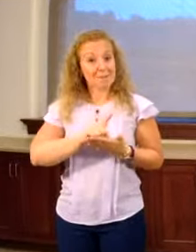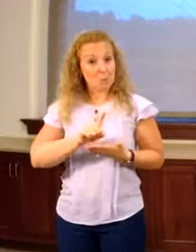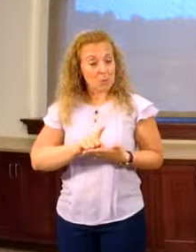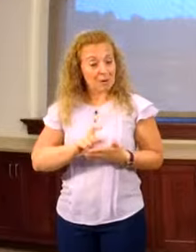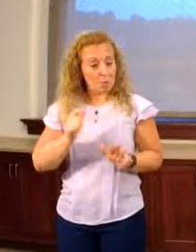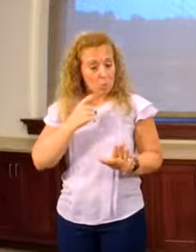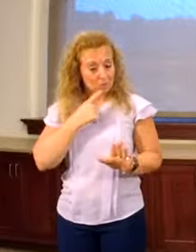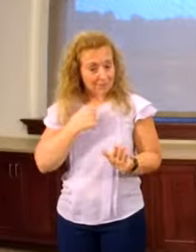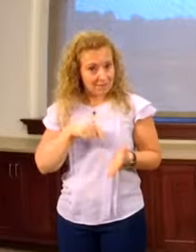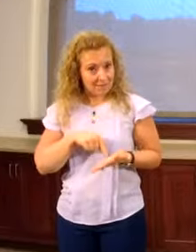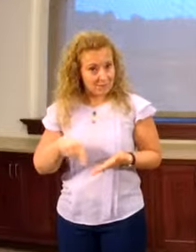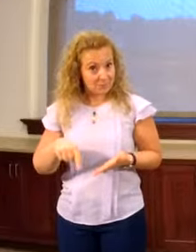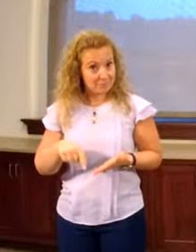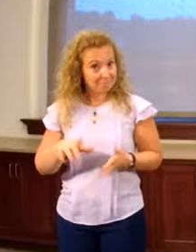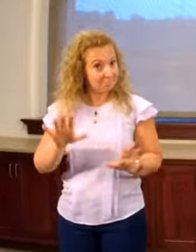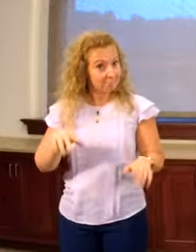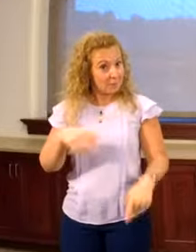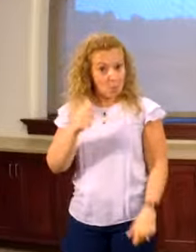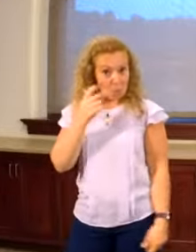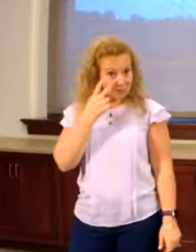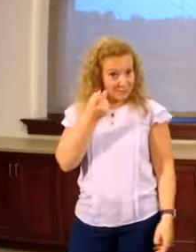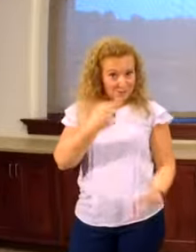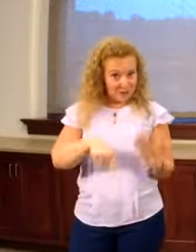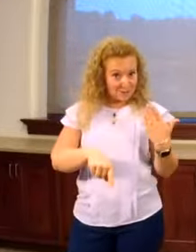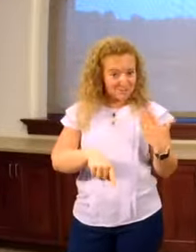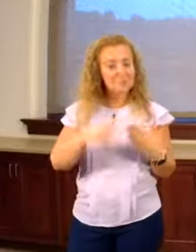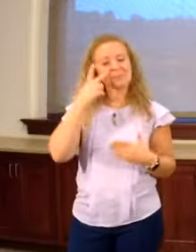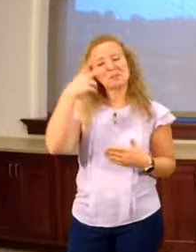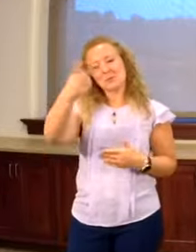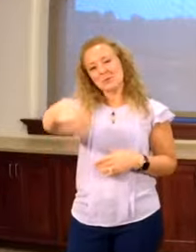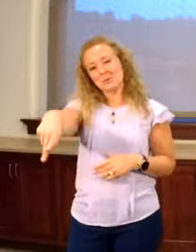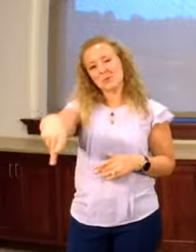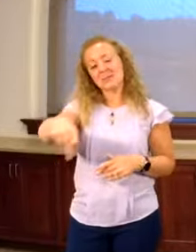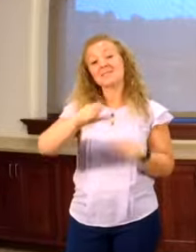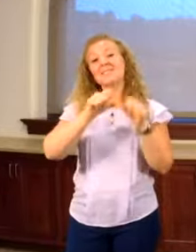but I won't say it this week, I won't see you next week, but we'll see you in 2 weeks. Stay healthy and